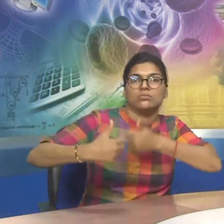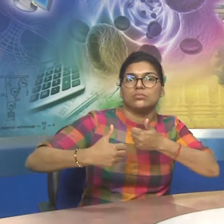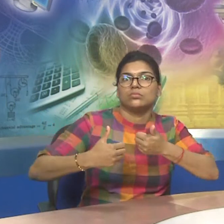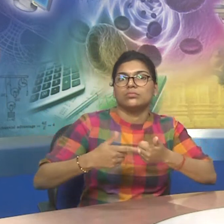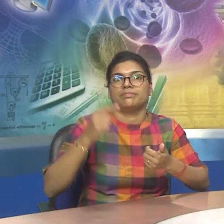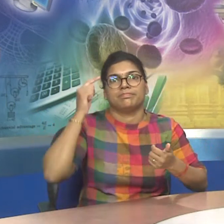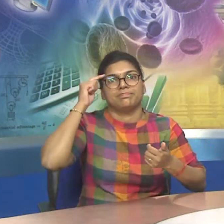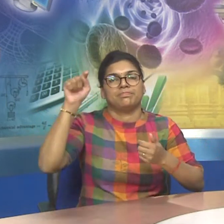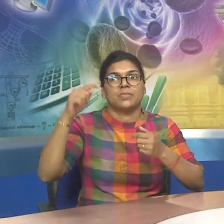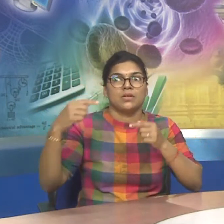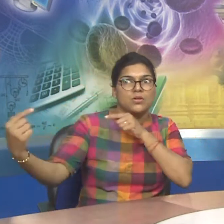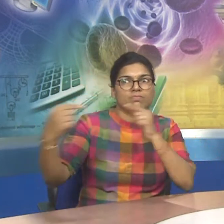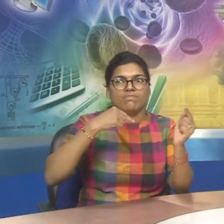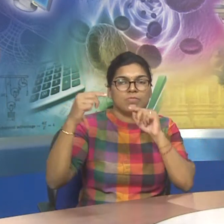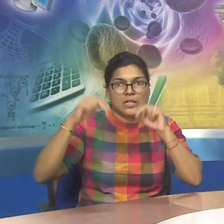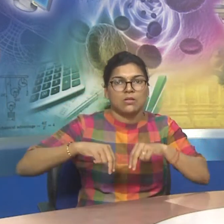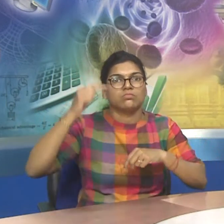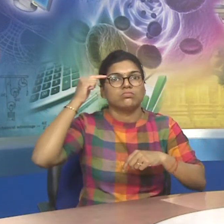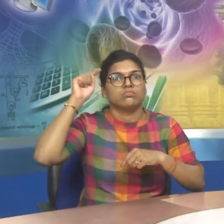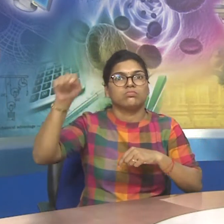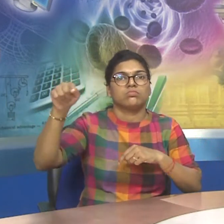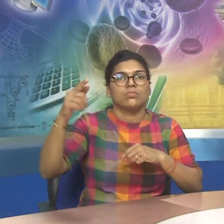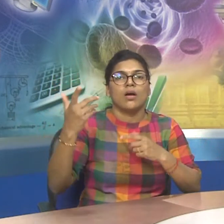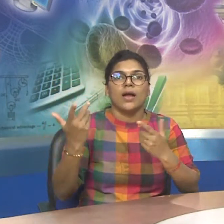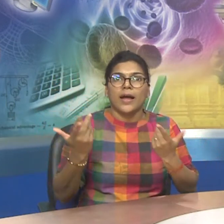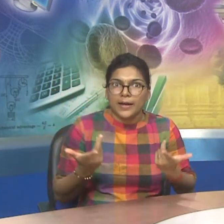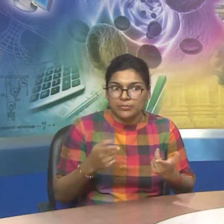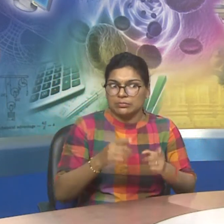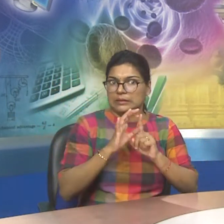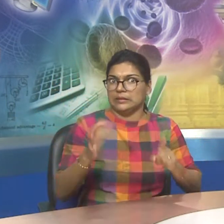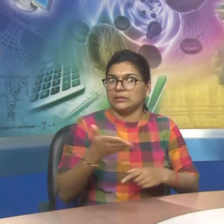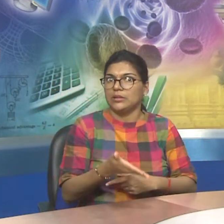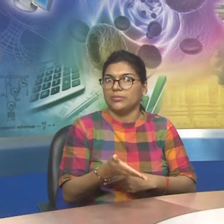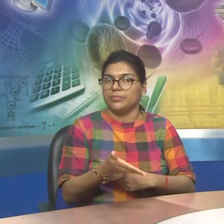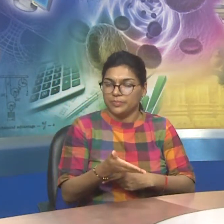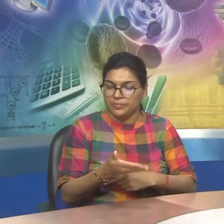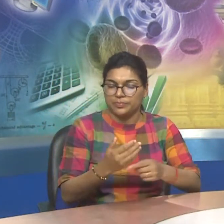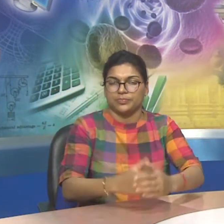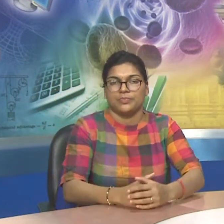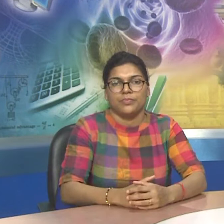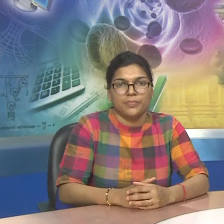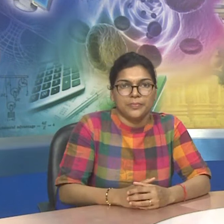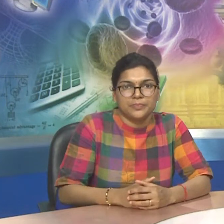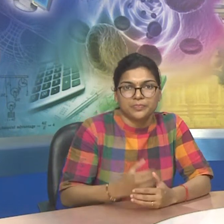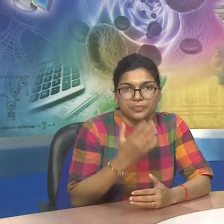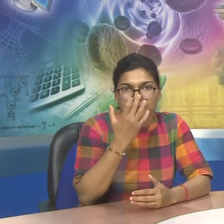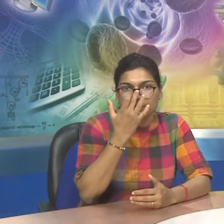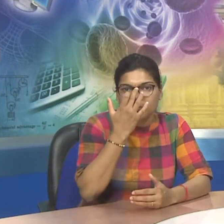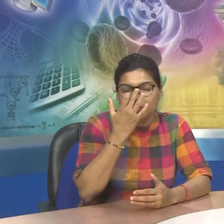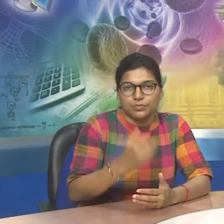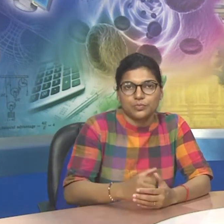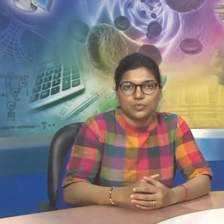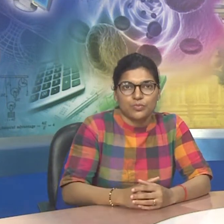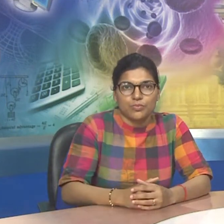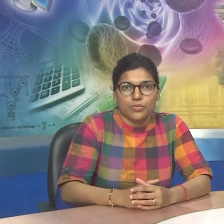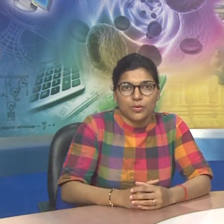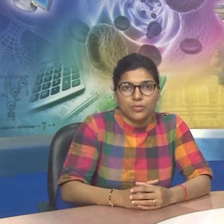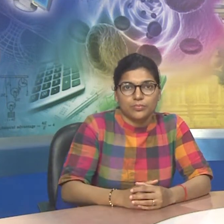Isn't it that they are all doing it without giving it any thought? It is actually dangerous.